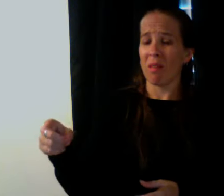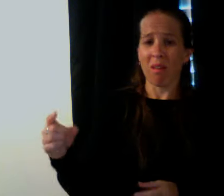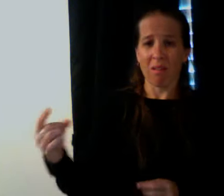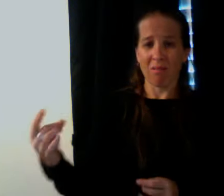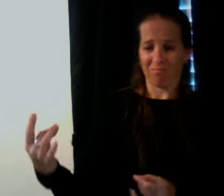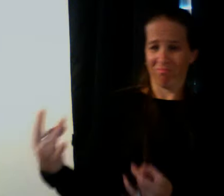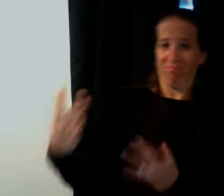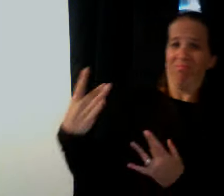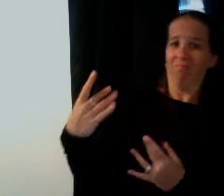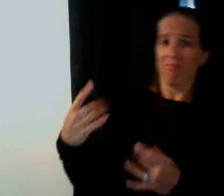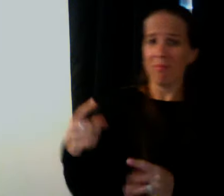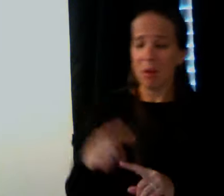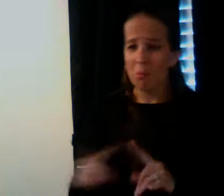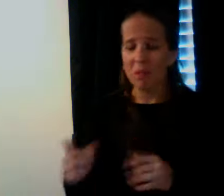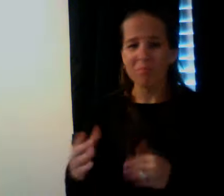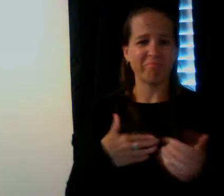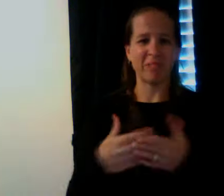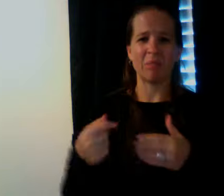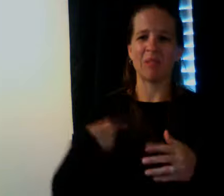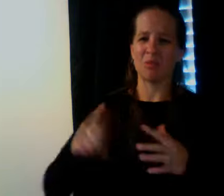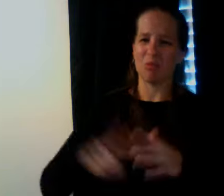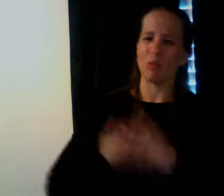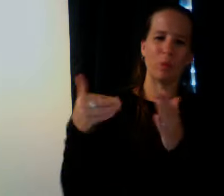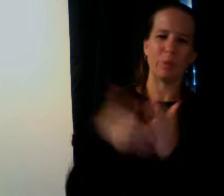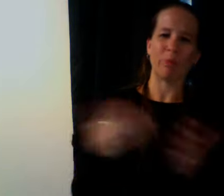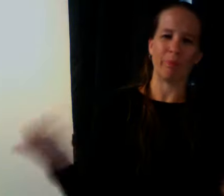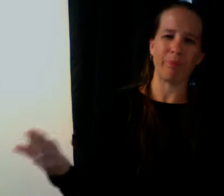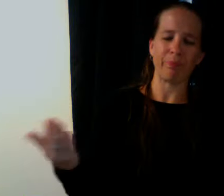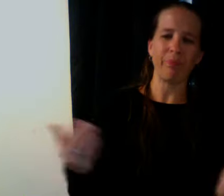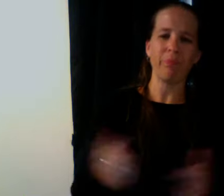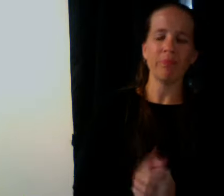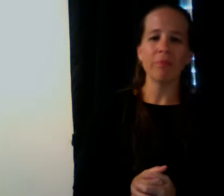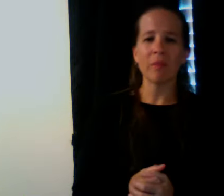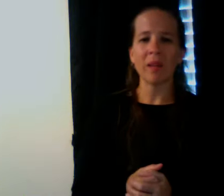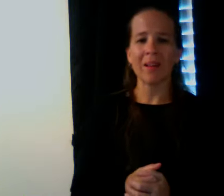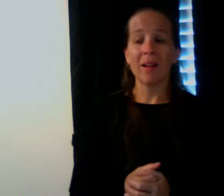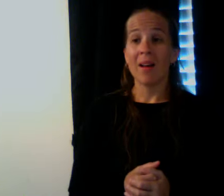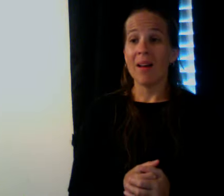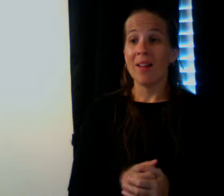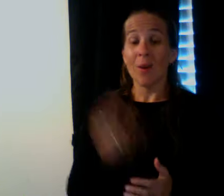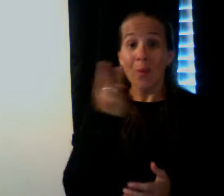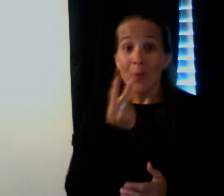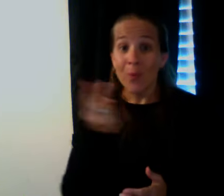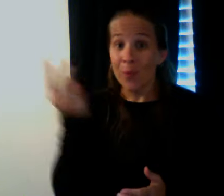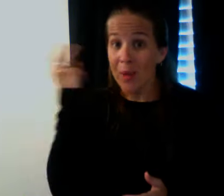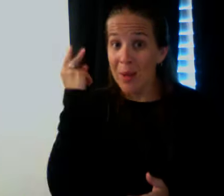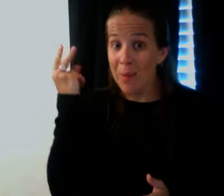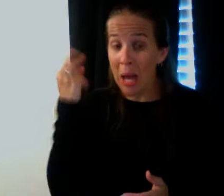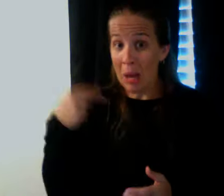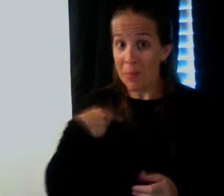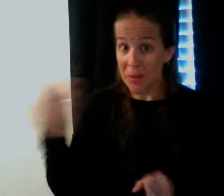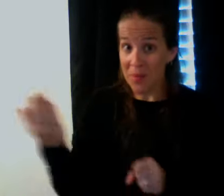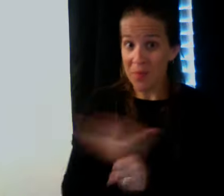over. I didn't see it then, but it turned out that getting fired from Apple was the best thing that could have ever happened to me.